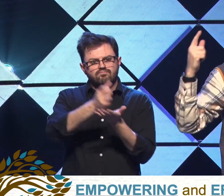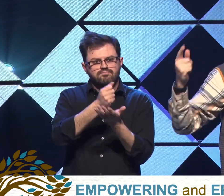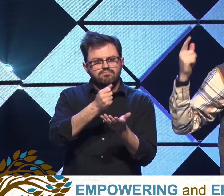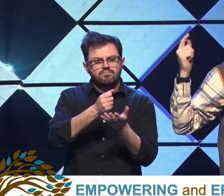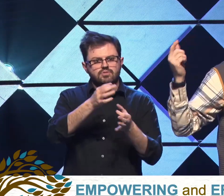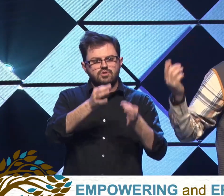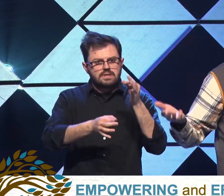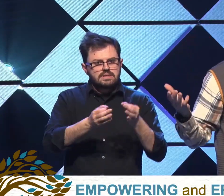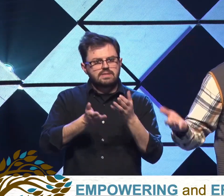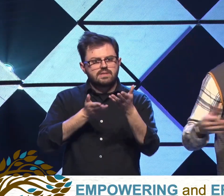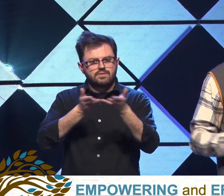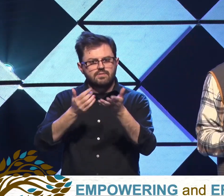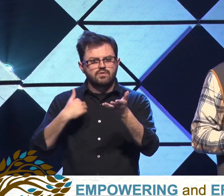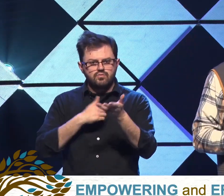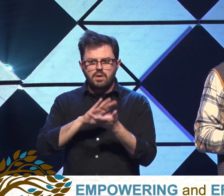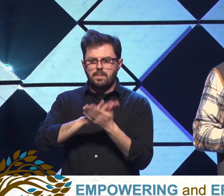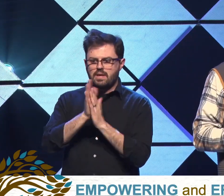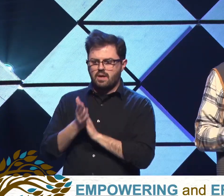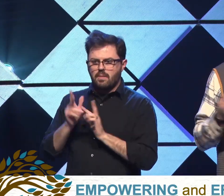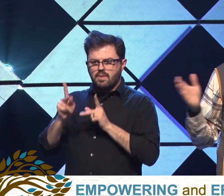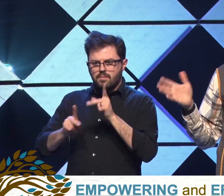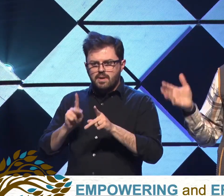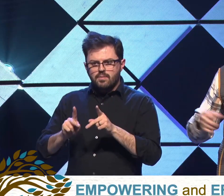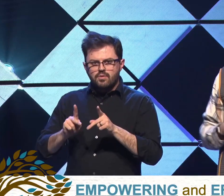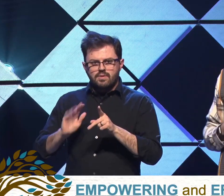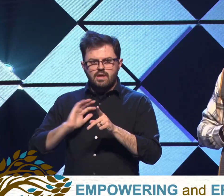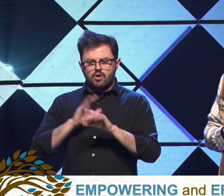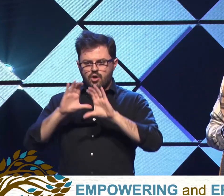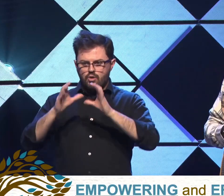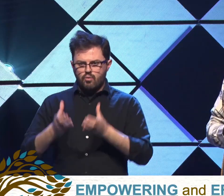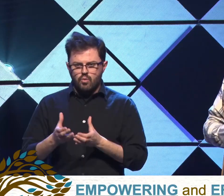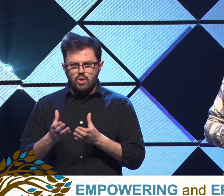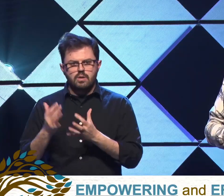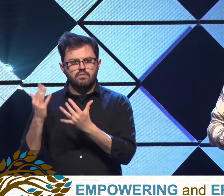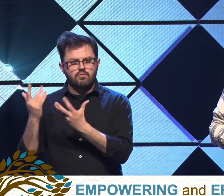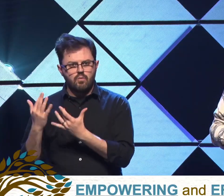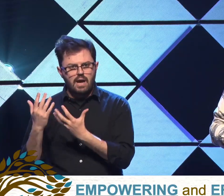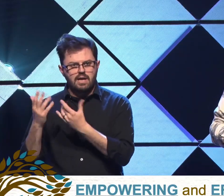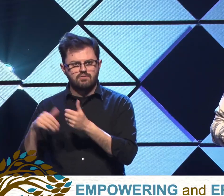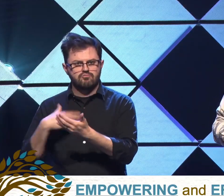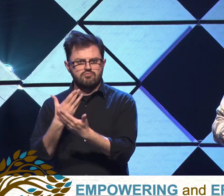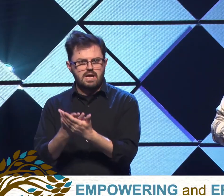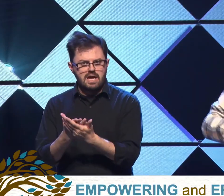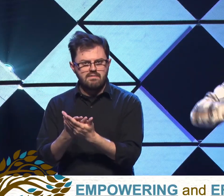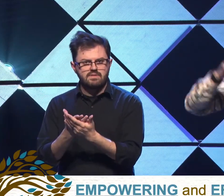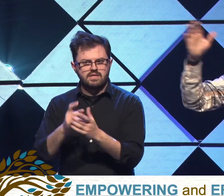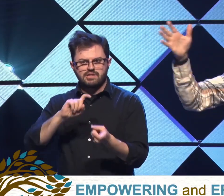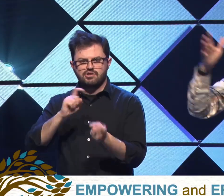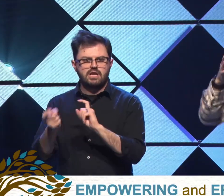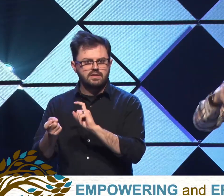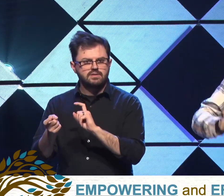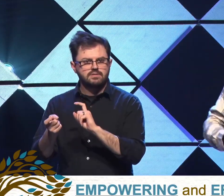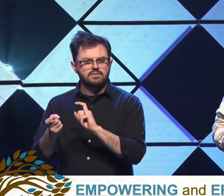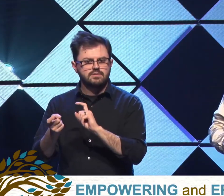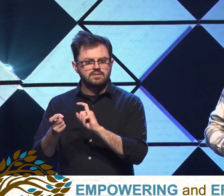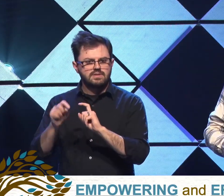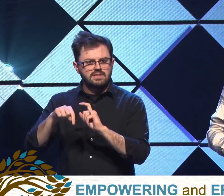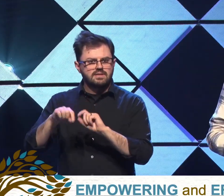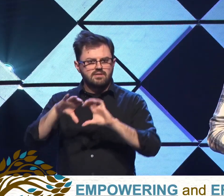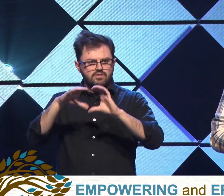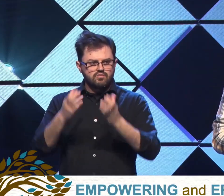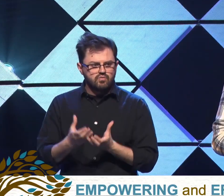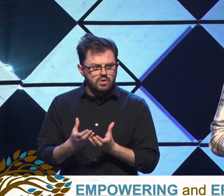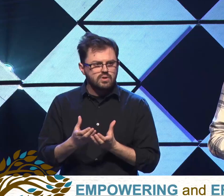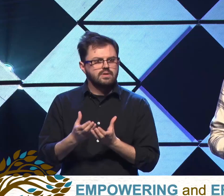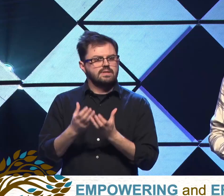become the people the world is looking for. And I love that we're going to do this song for communion today. That the world is looking for people who will lead